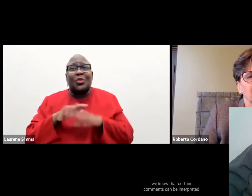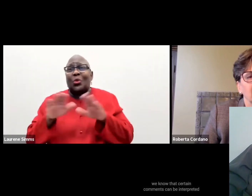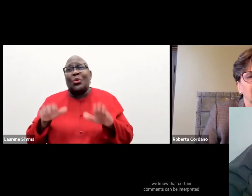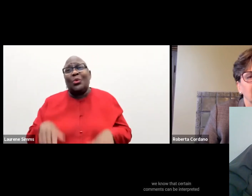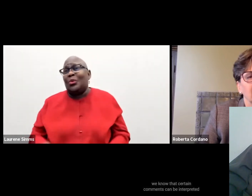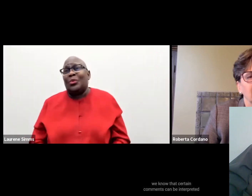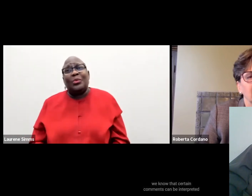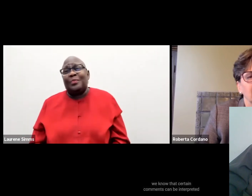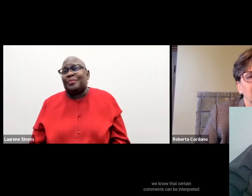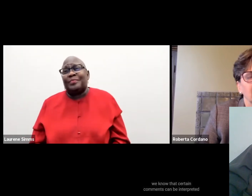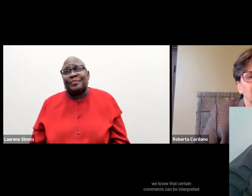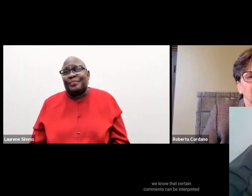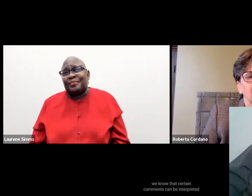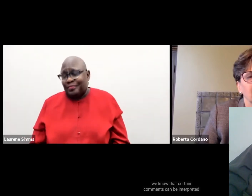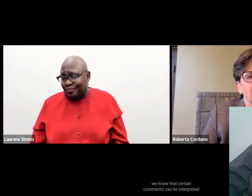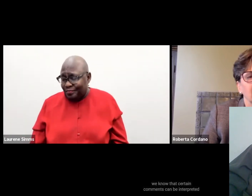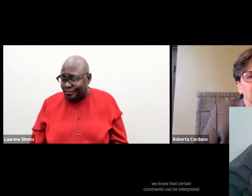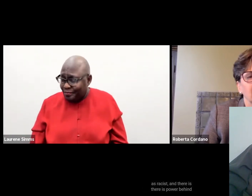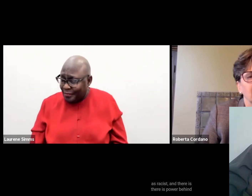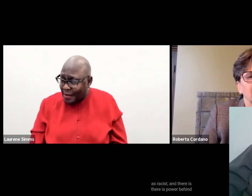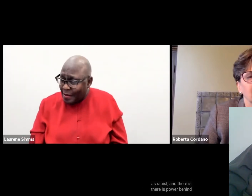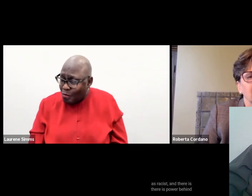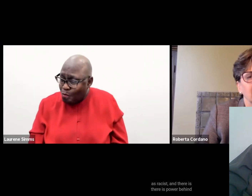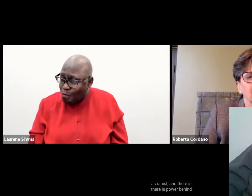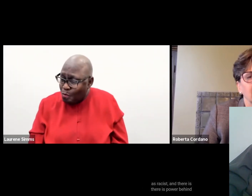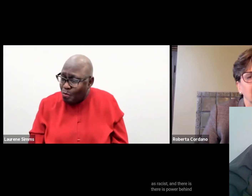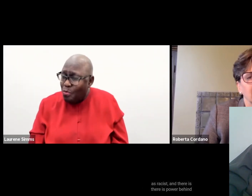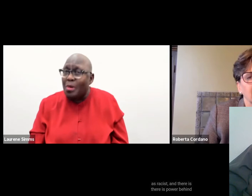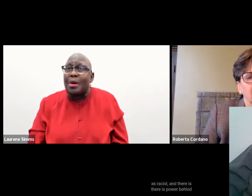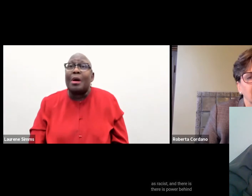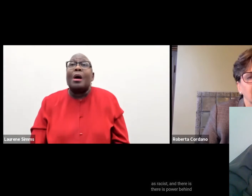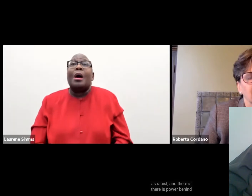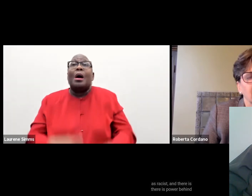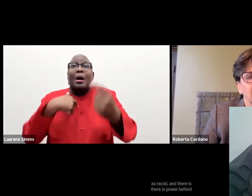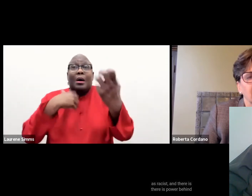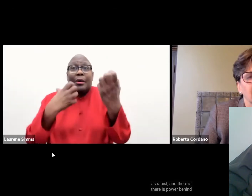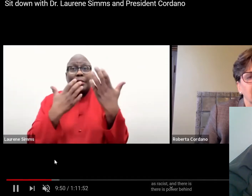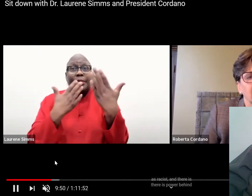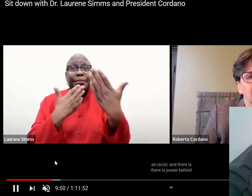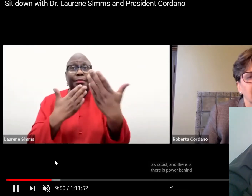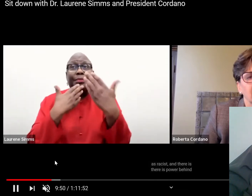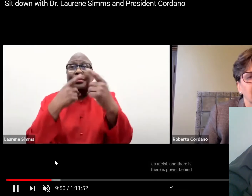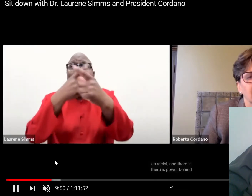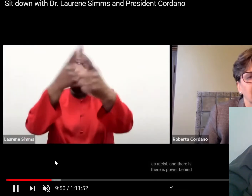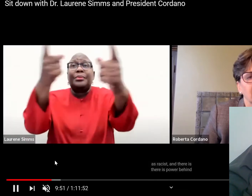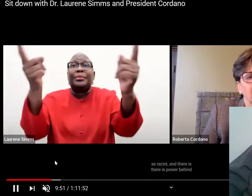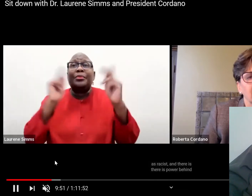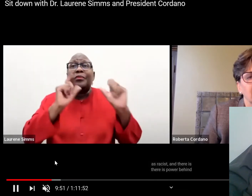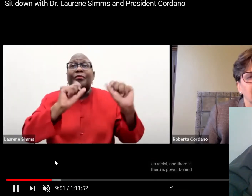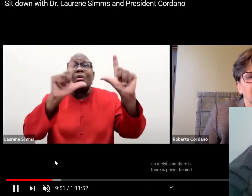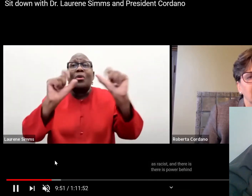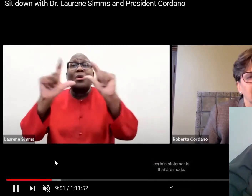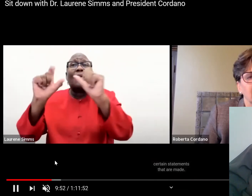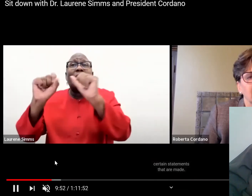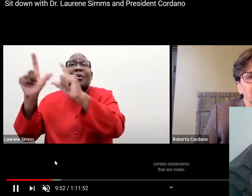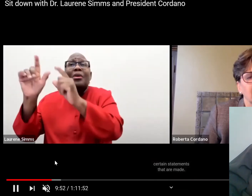very powerful. We know that certain comments can be taken in different perspectives. So